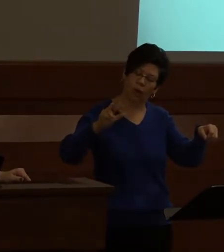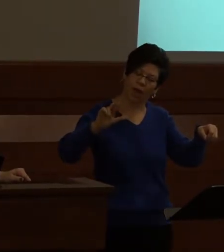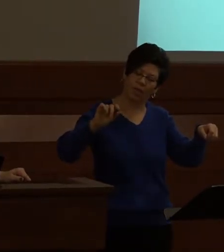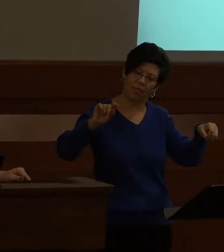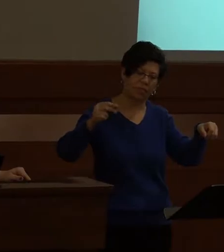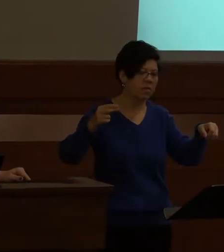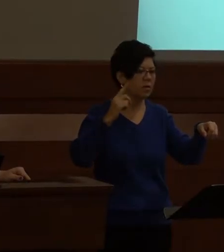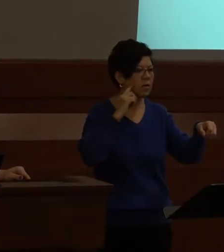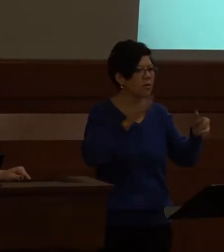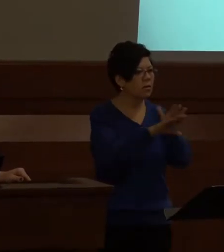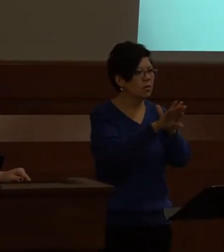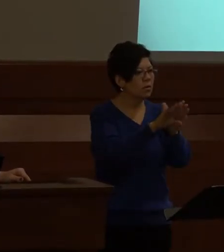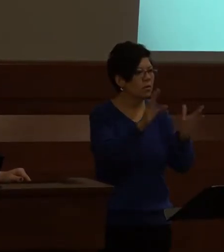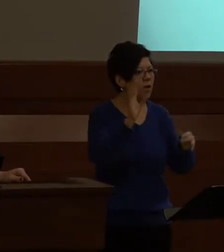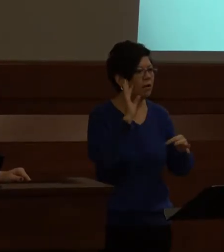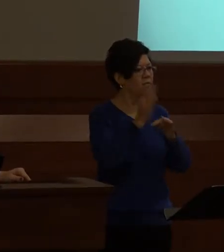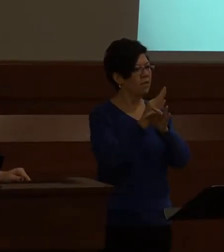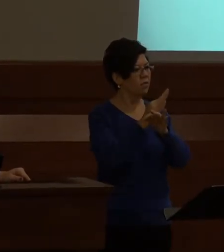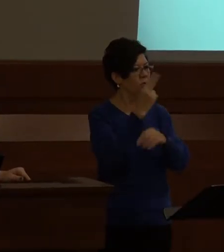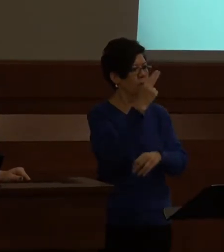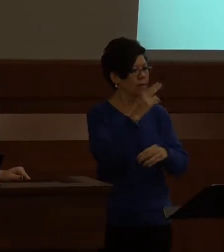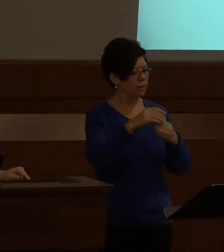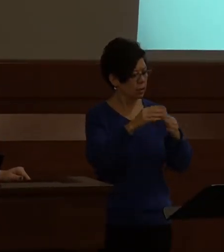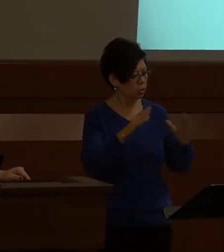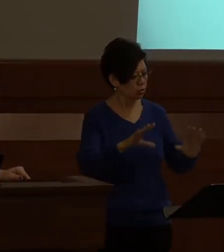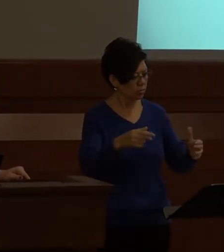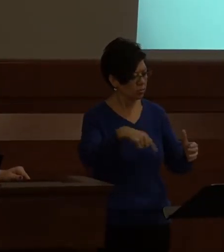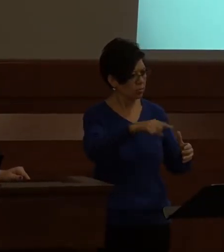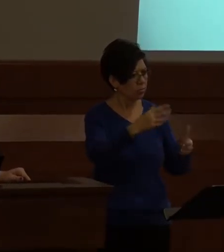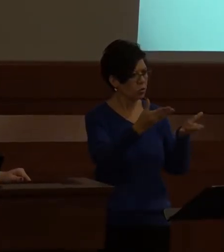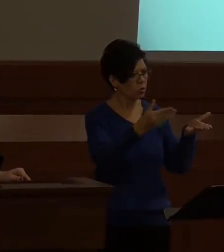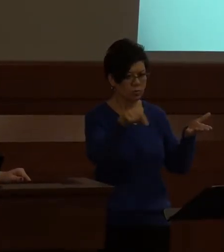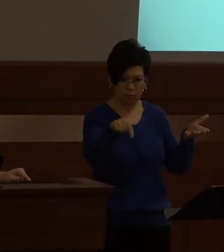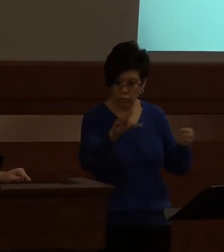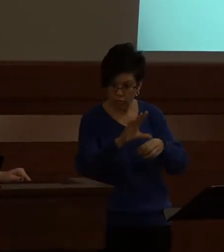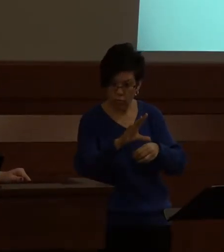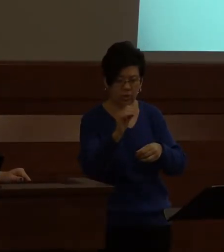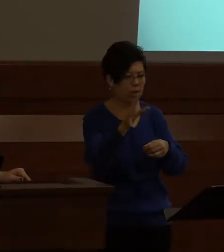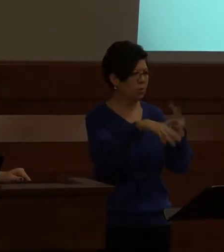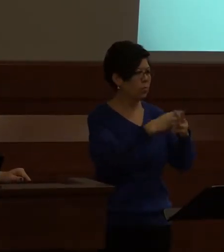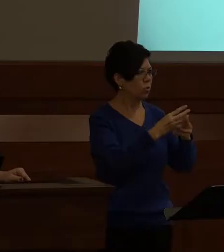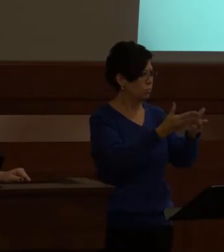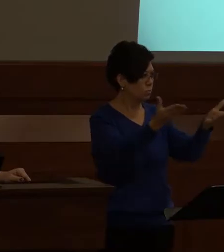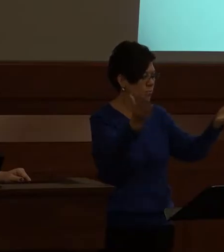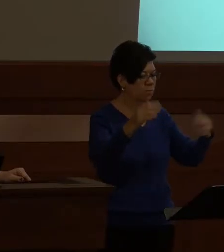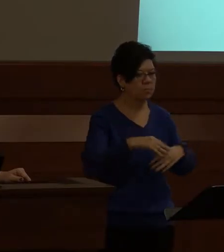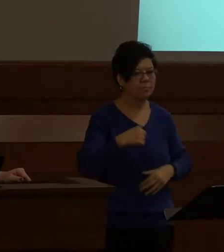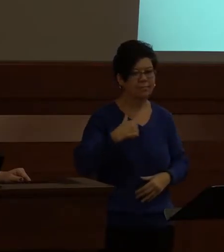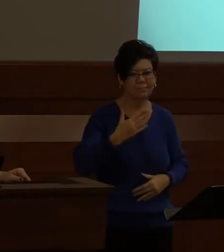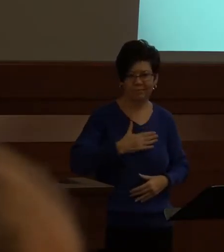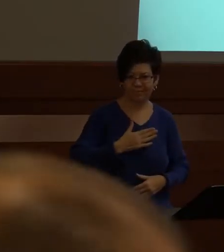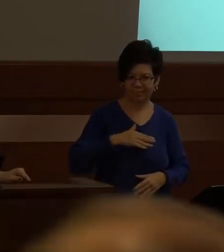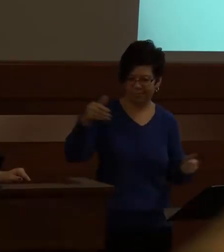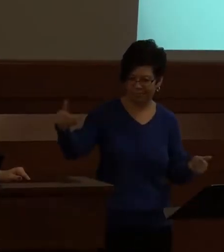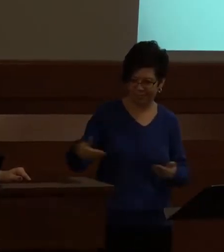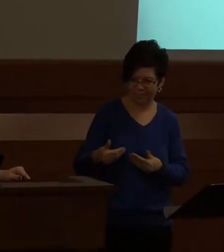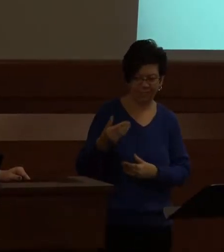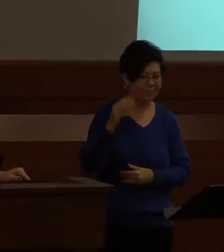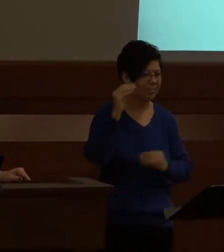faithful Catholic leaders for service to the church and to the world. I am delighted to